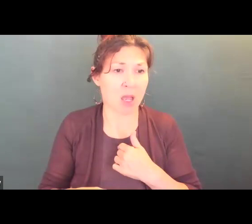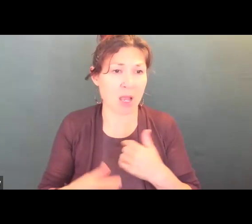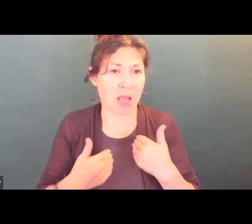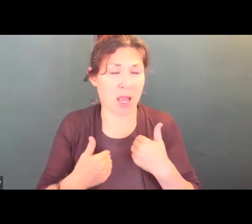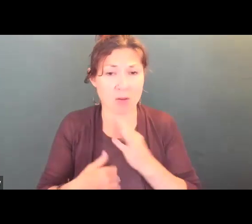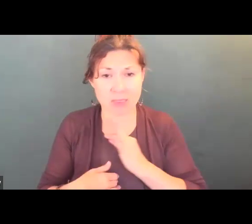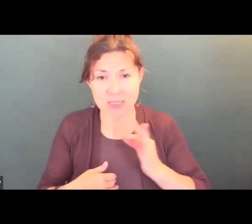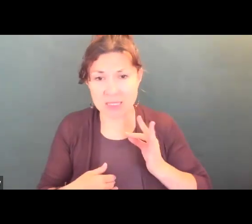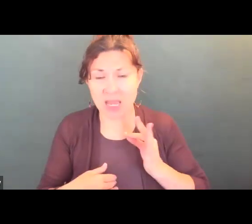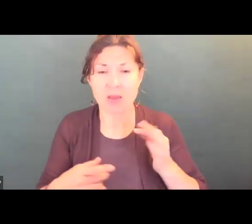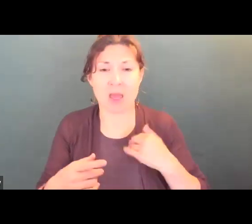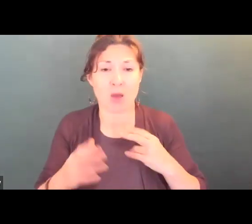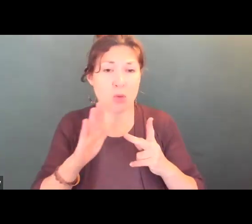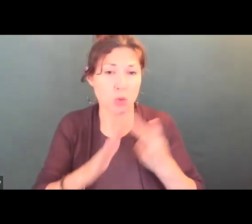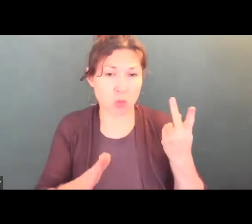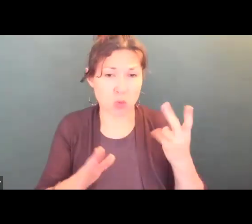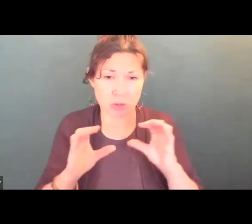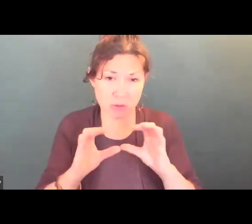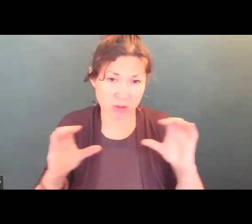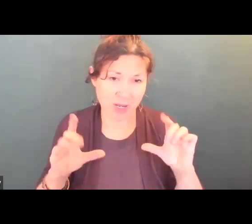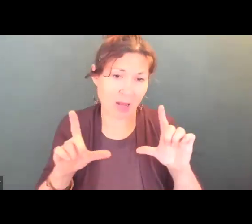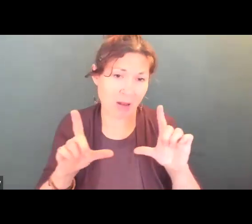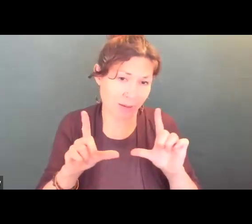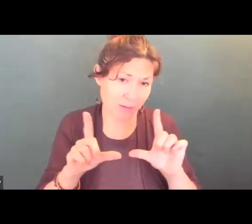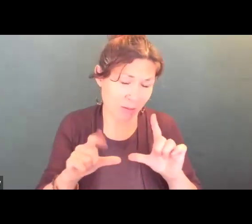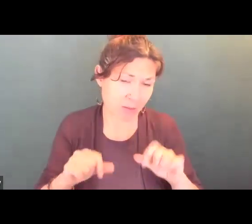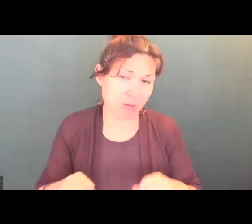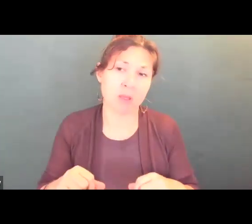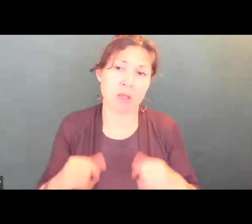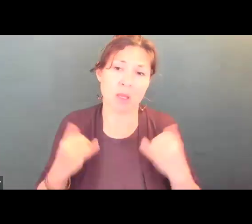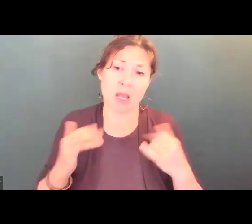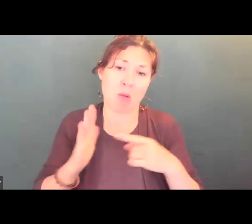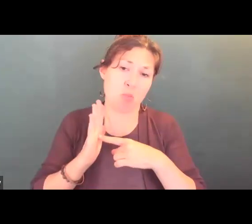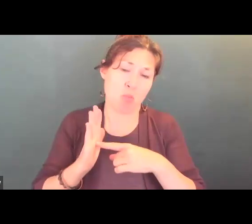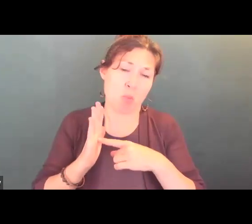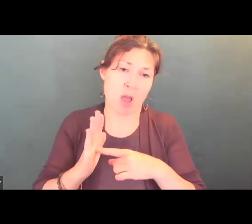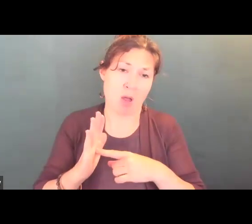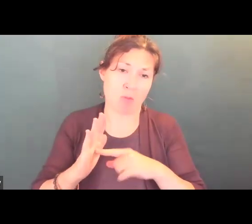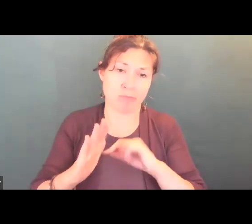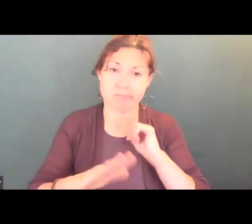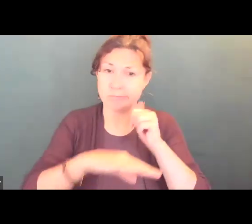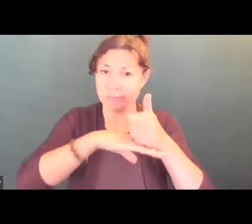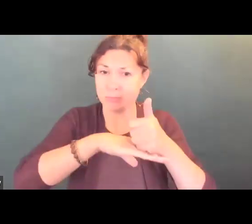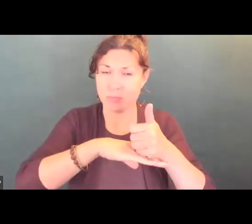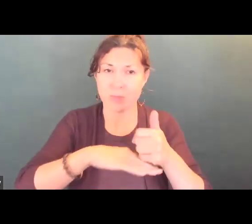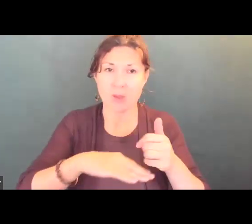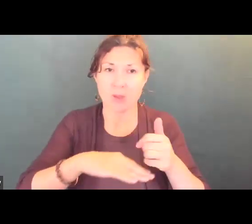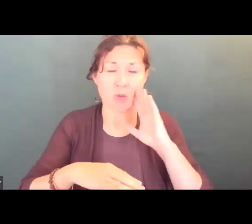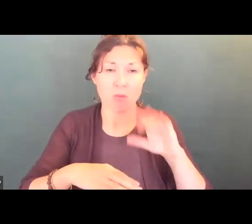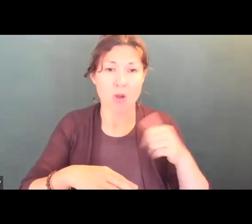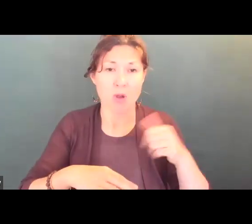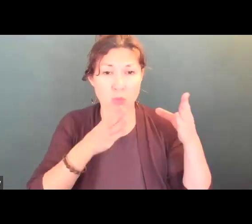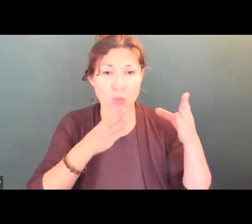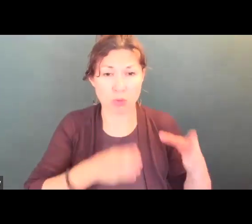that are dual certified, and we are now creating a model where there's another person in the